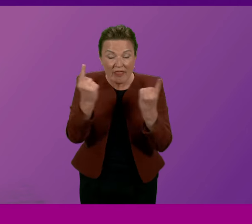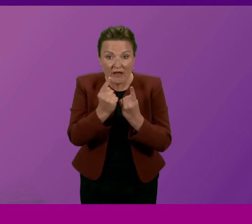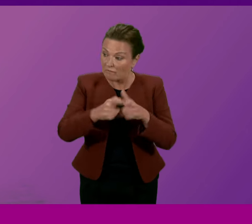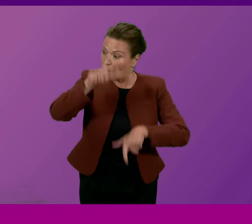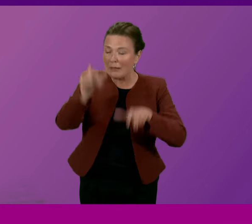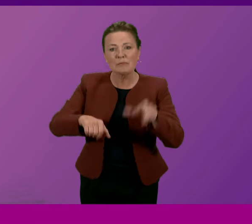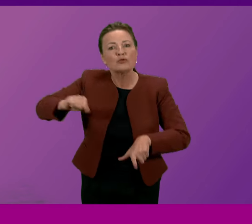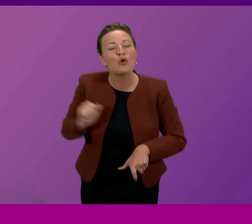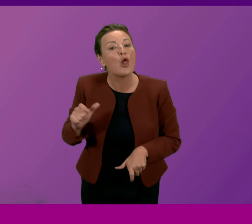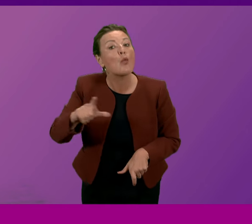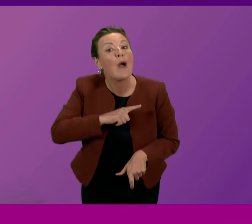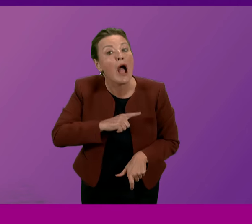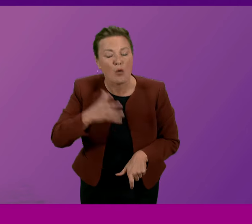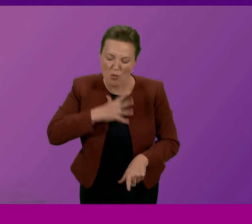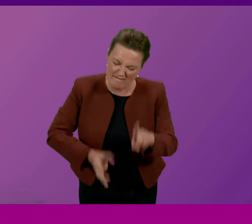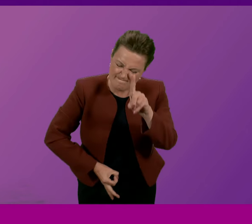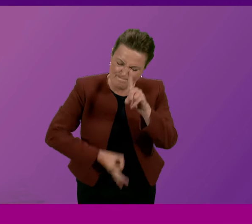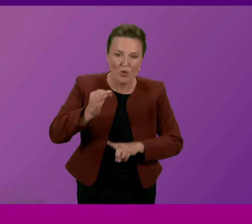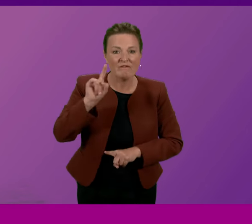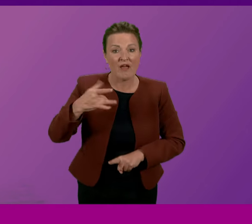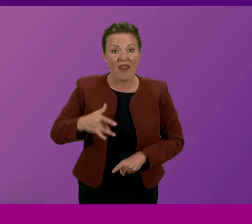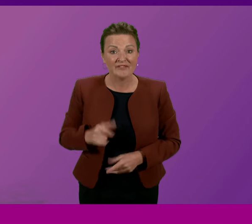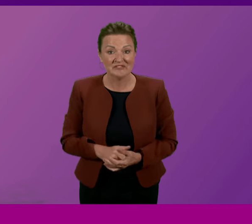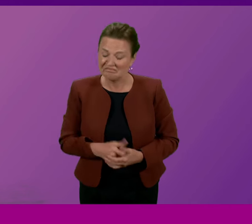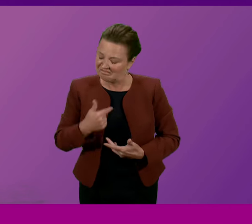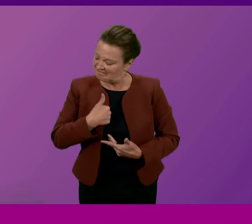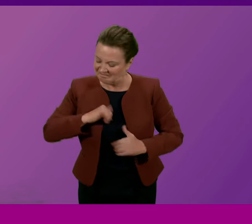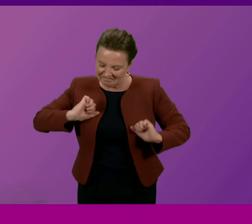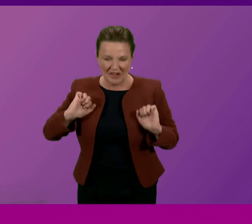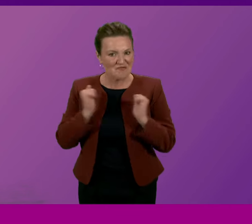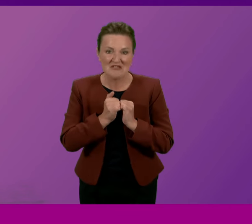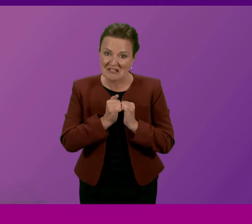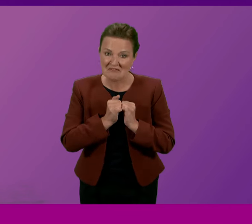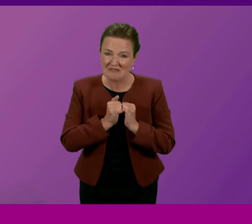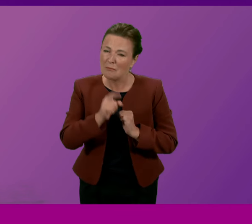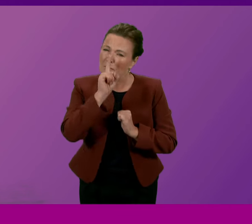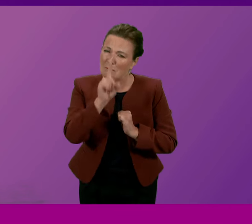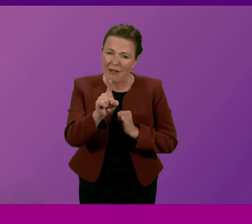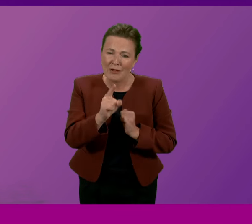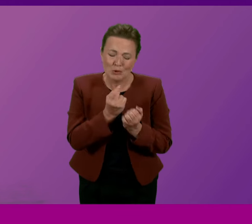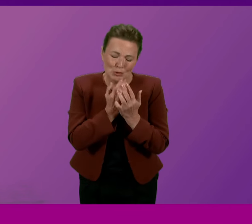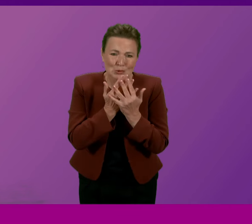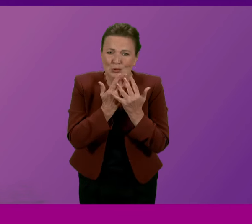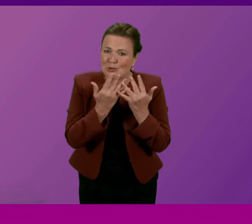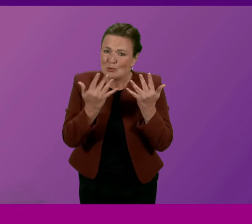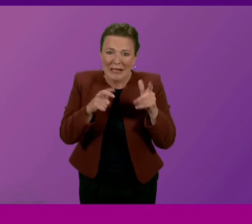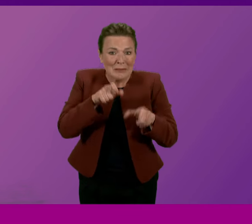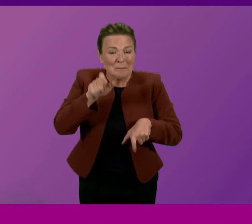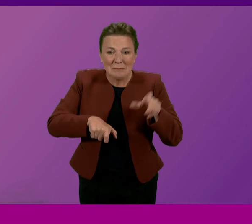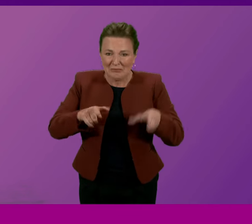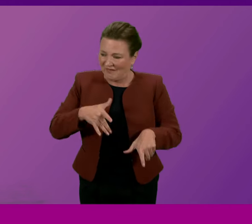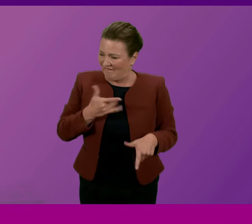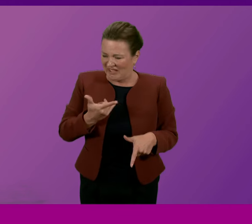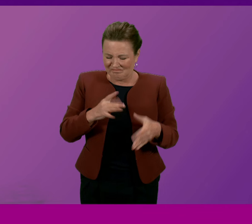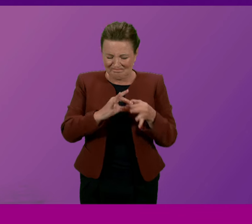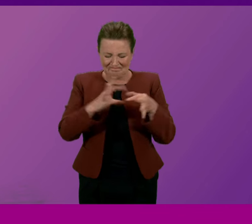better their lot." I agree with that sentiment, but too many still feel this chamber is